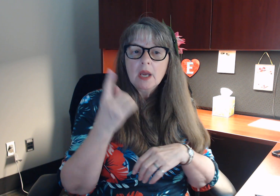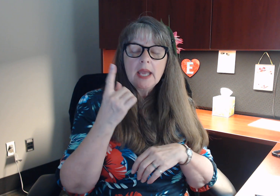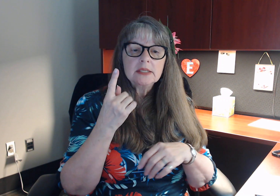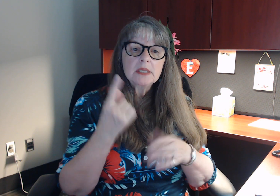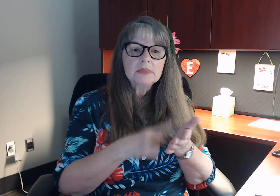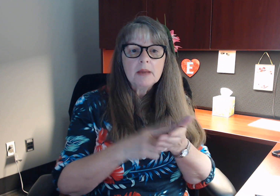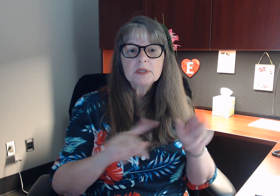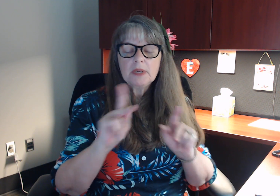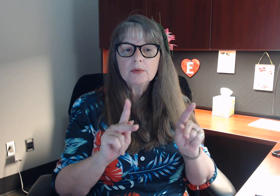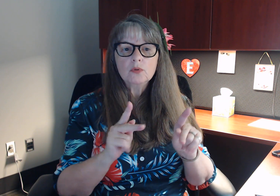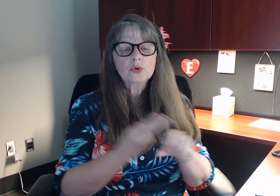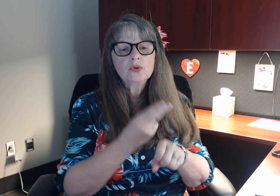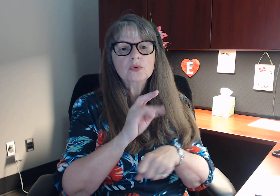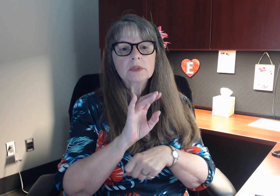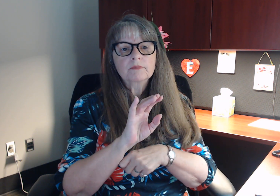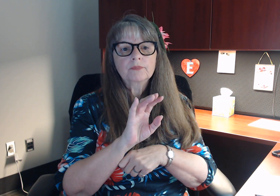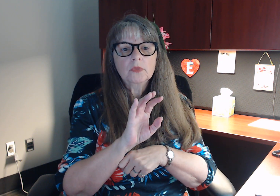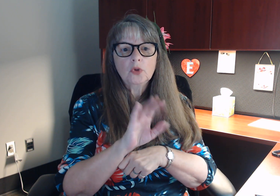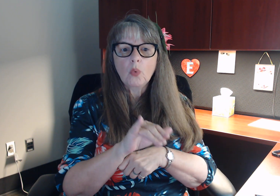And sometimes people will use your